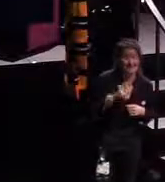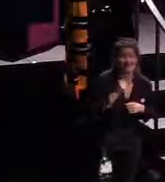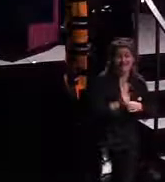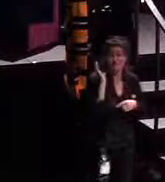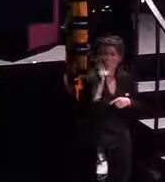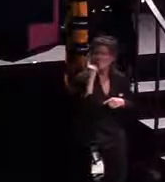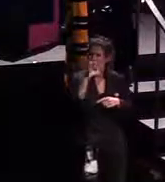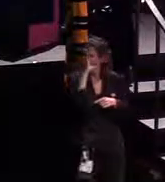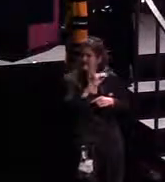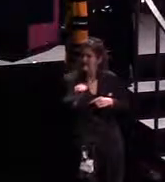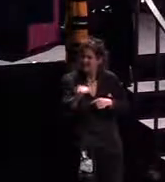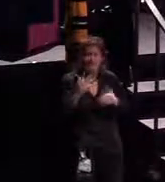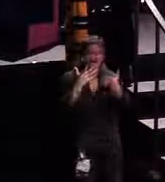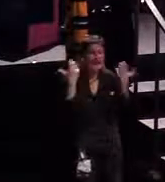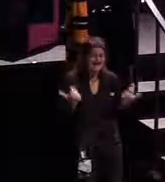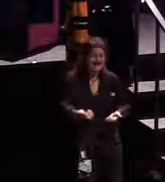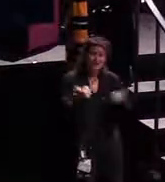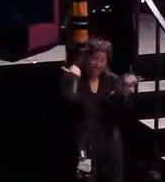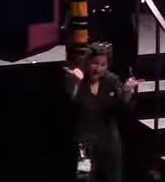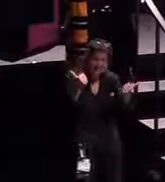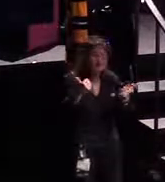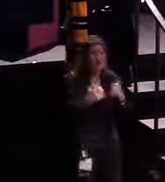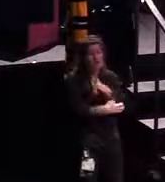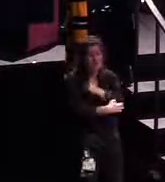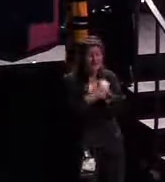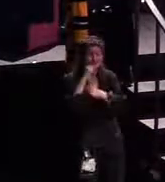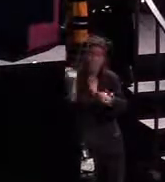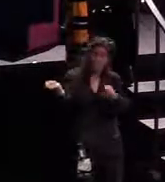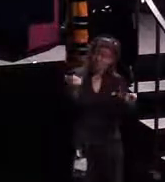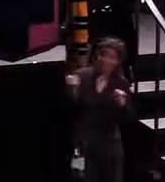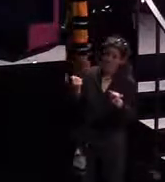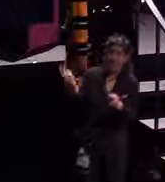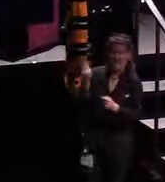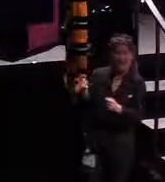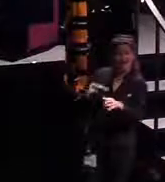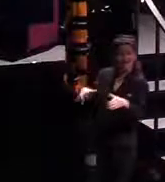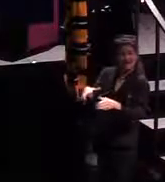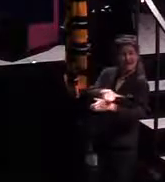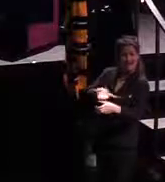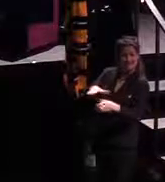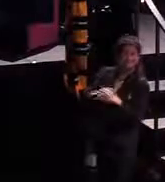it's cats are great, pita bread, biscuits should be ruling the art sector.